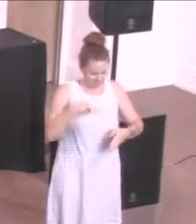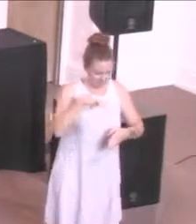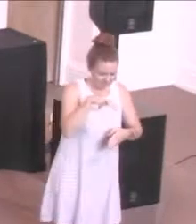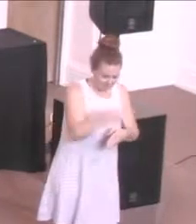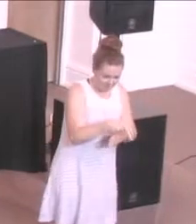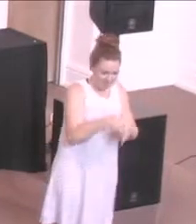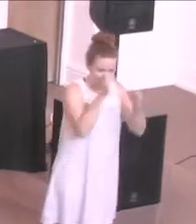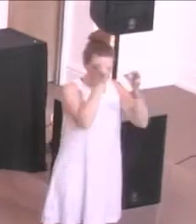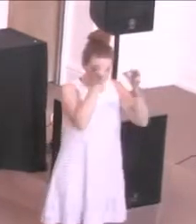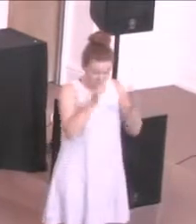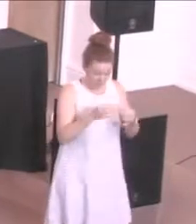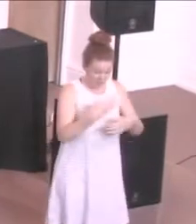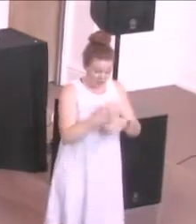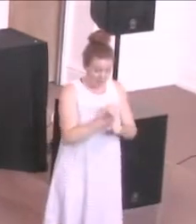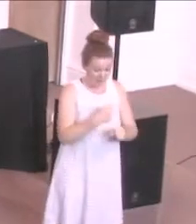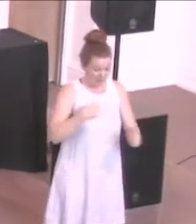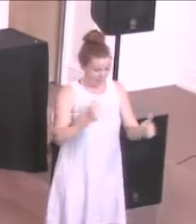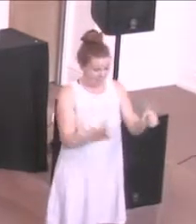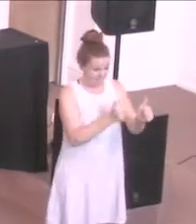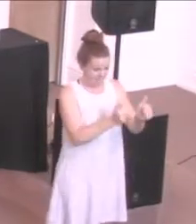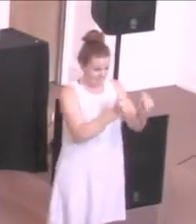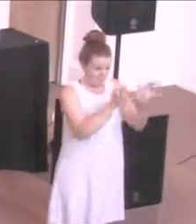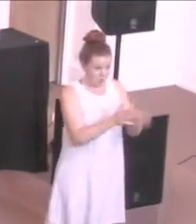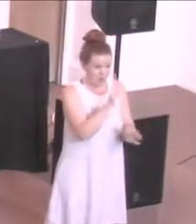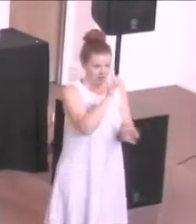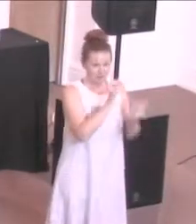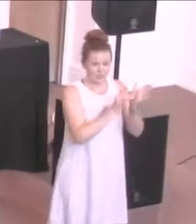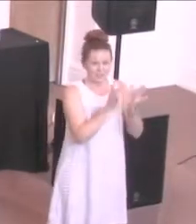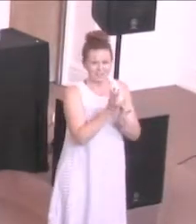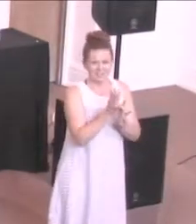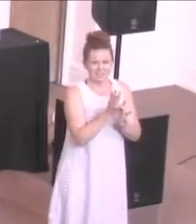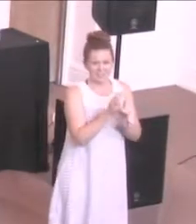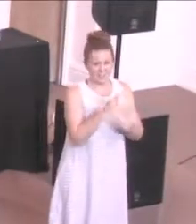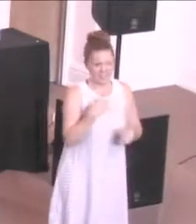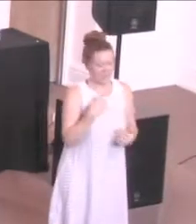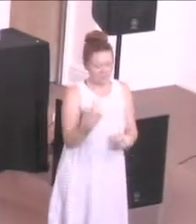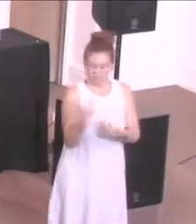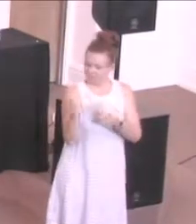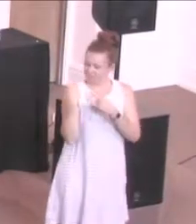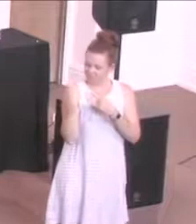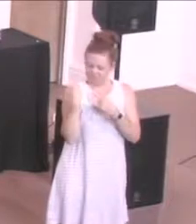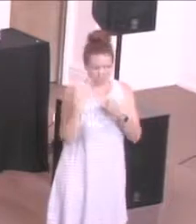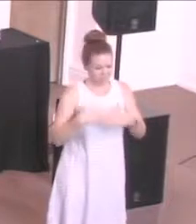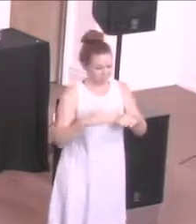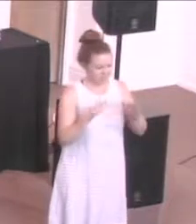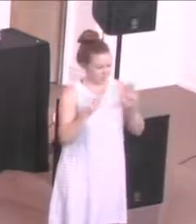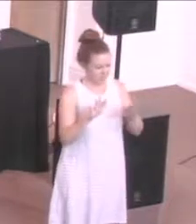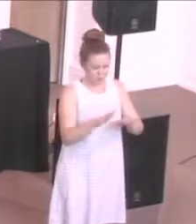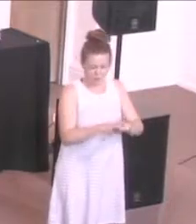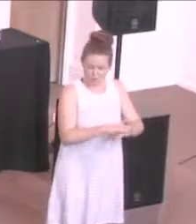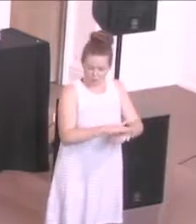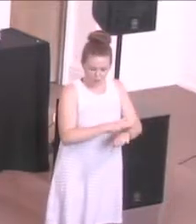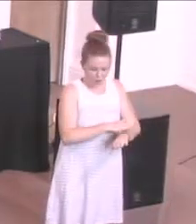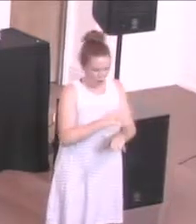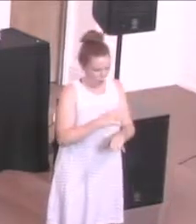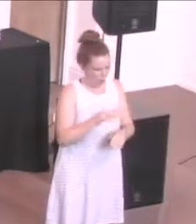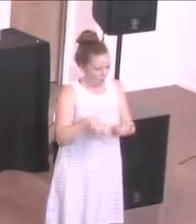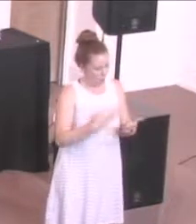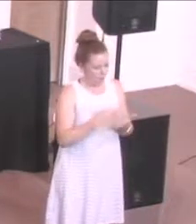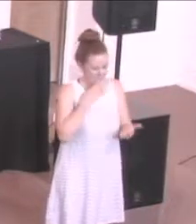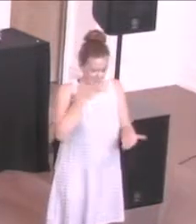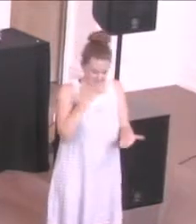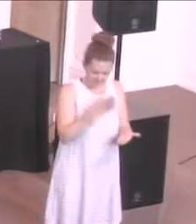has been made. I'm a disciple of Jesus. I won't look back or let up, slow down, back away, or